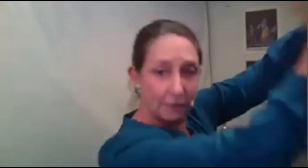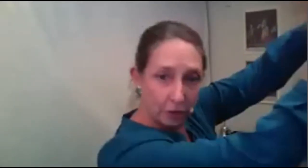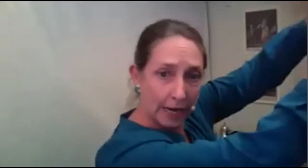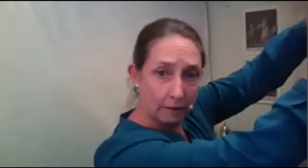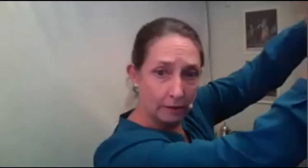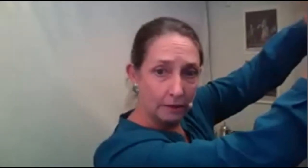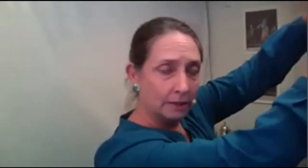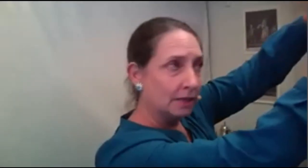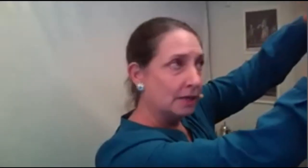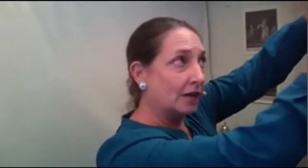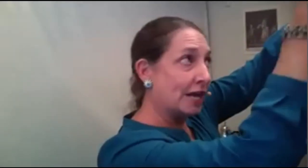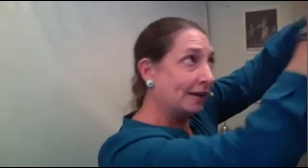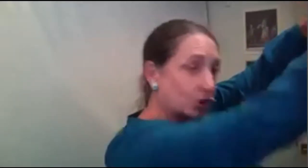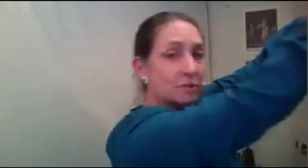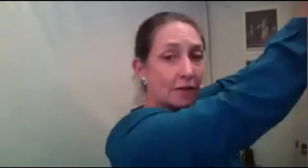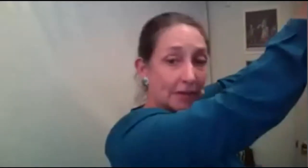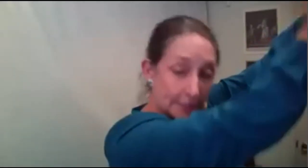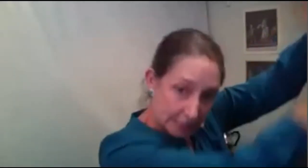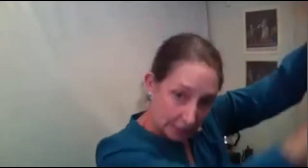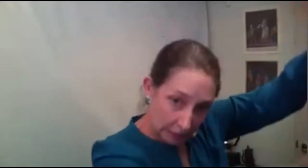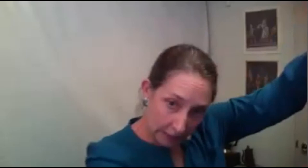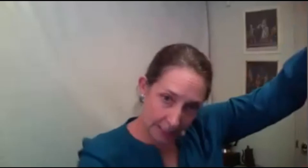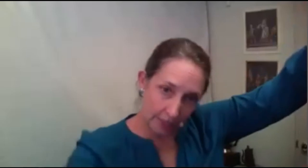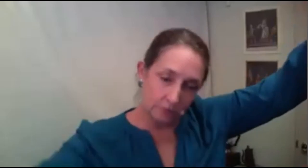jumped off her nail, and she hadn't jumped off and